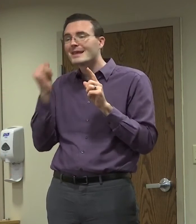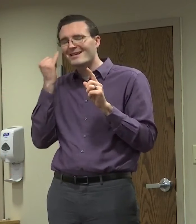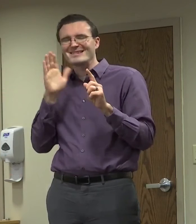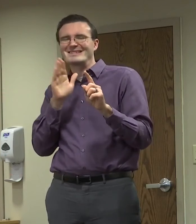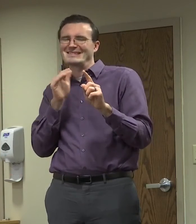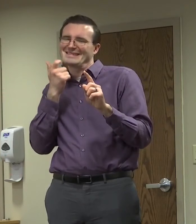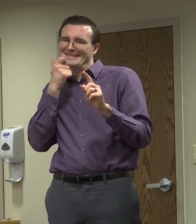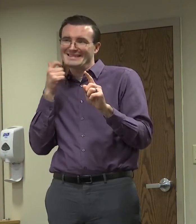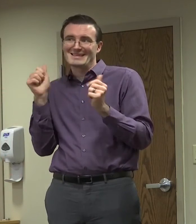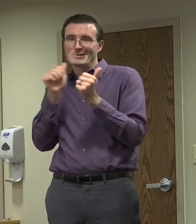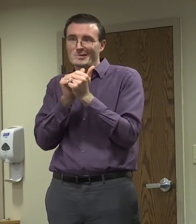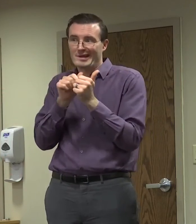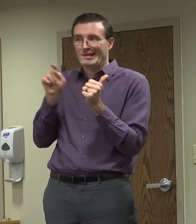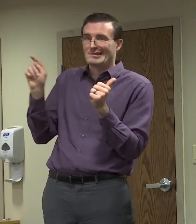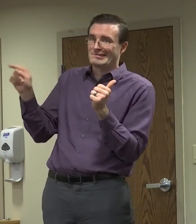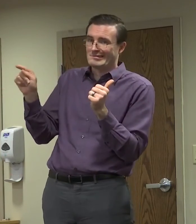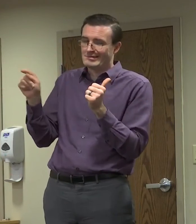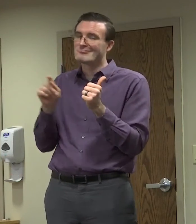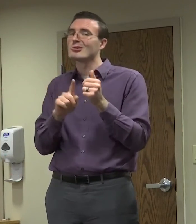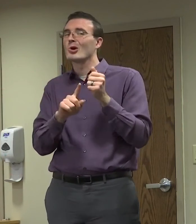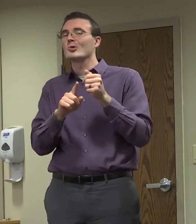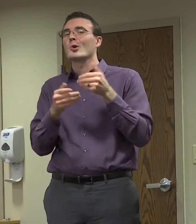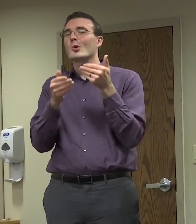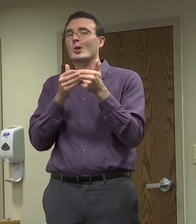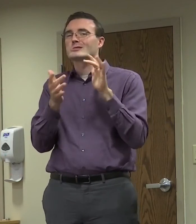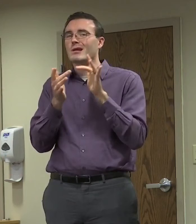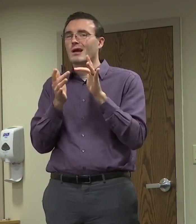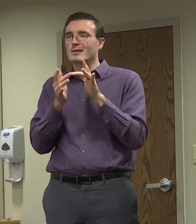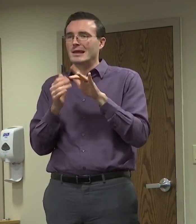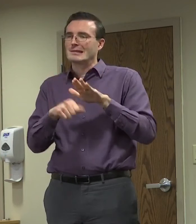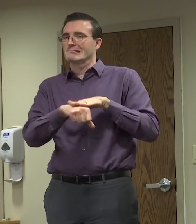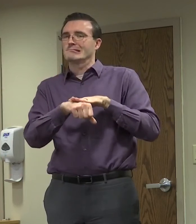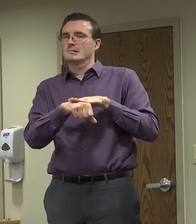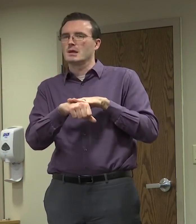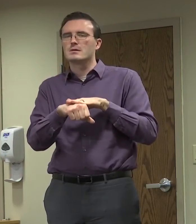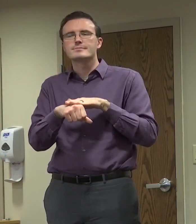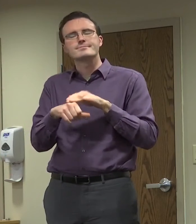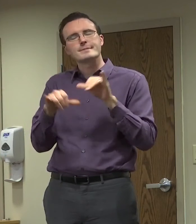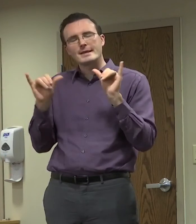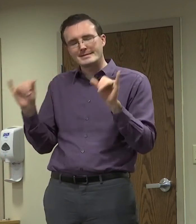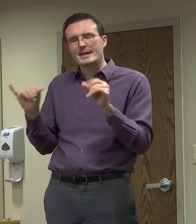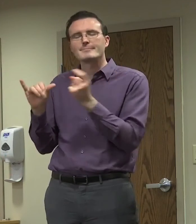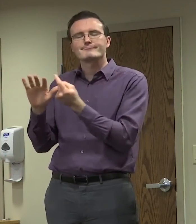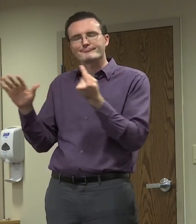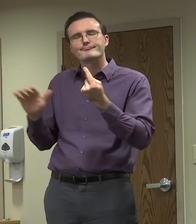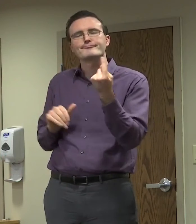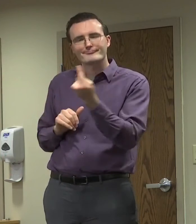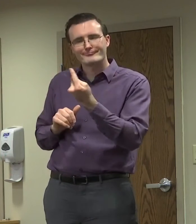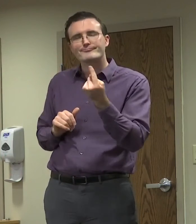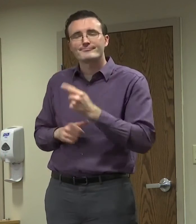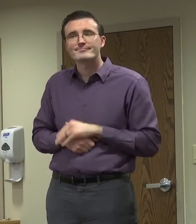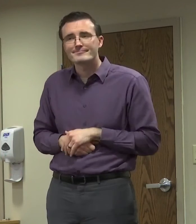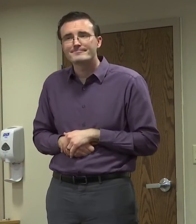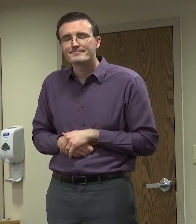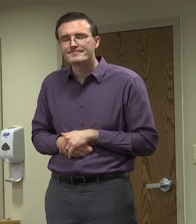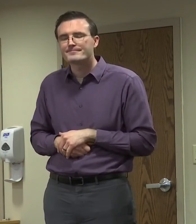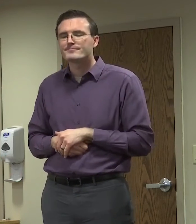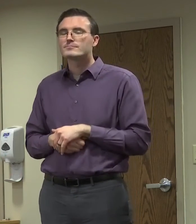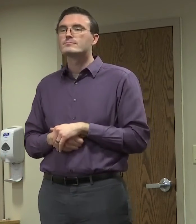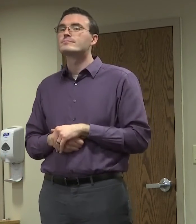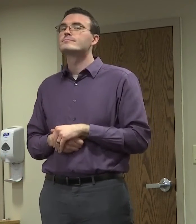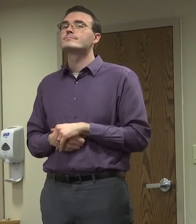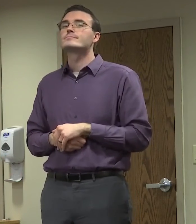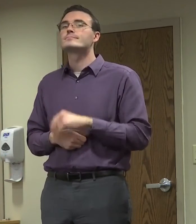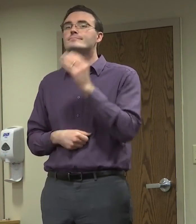contact. Vaccination efforts continue from a multiple variety of sources. Through the health department, we continue our